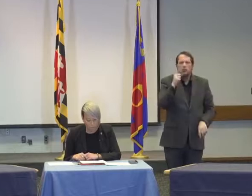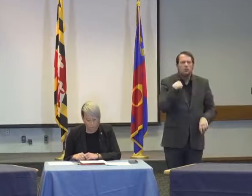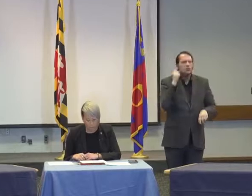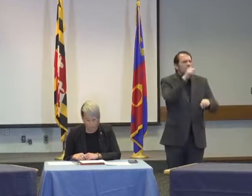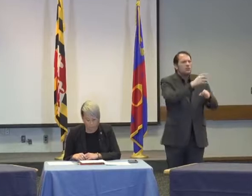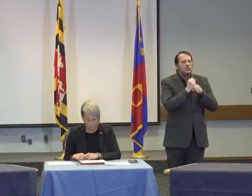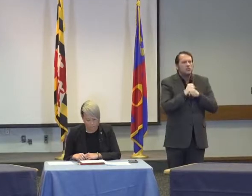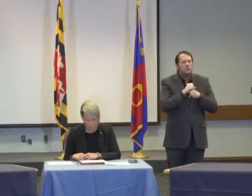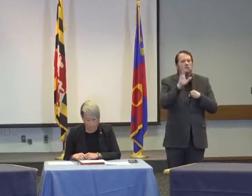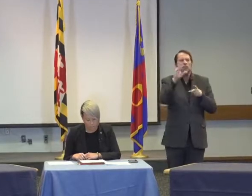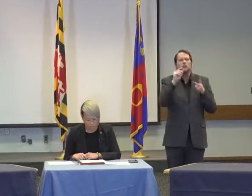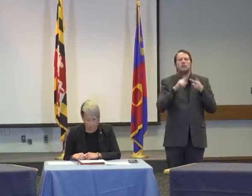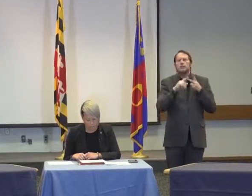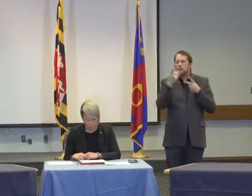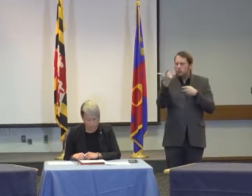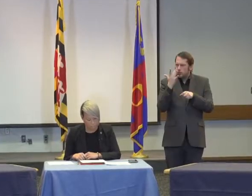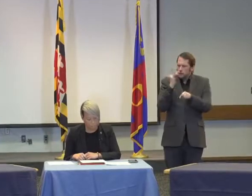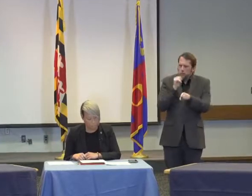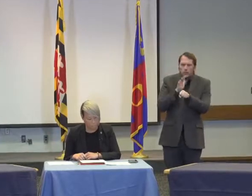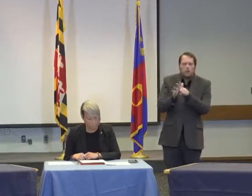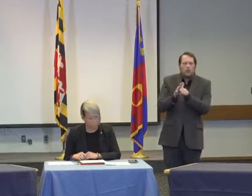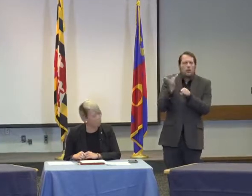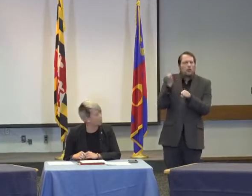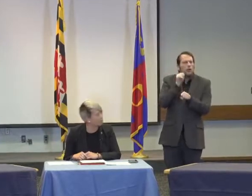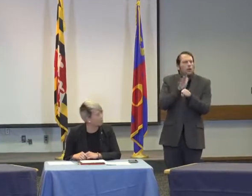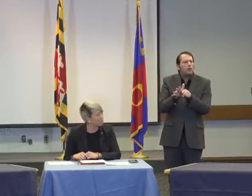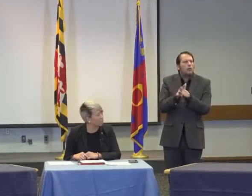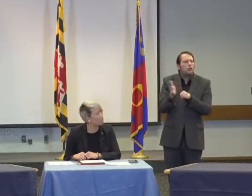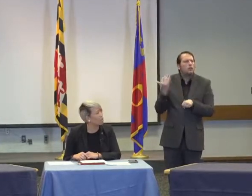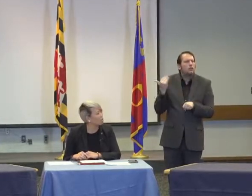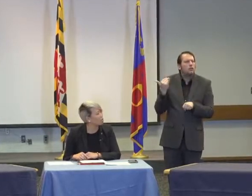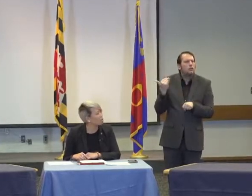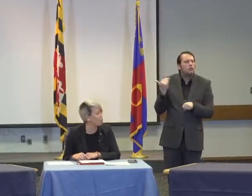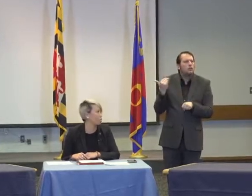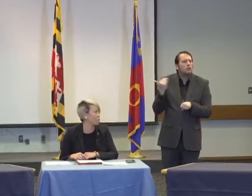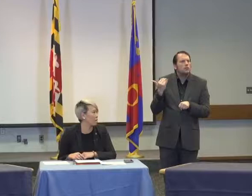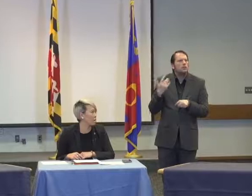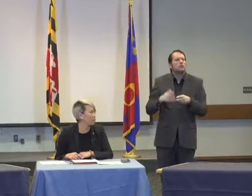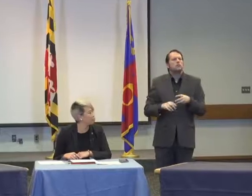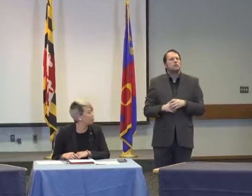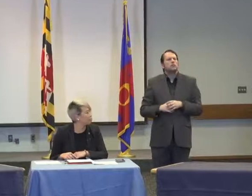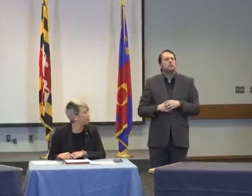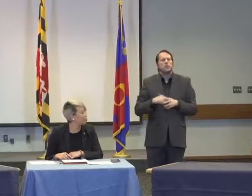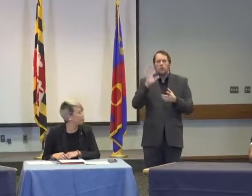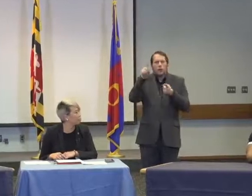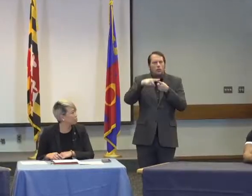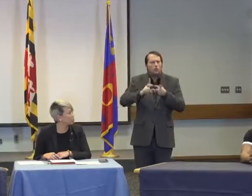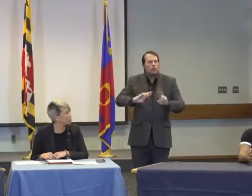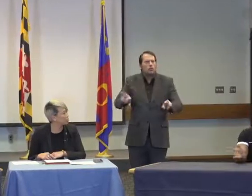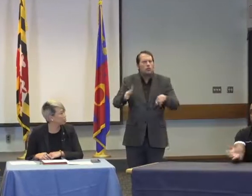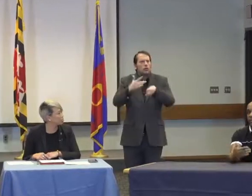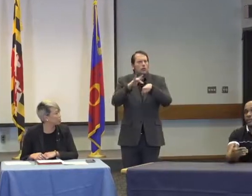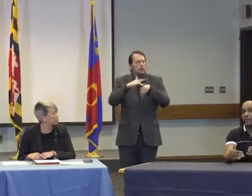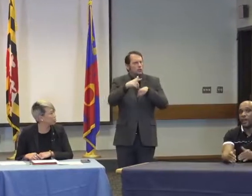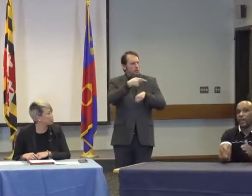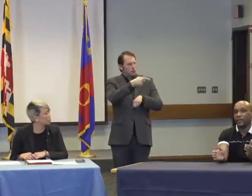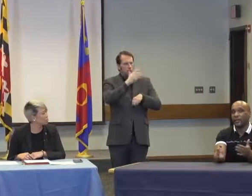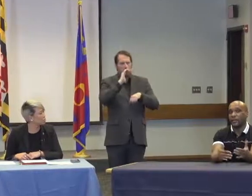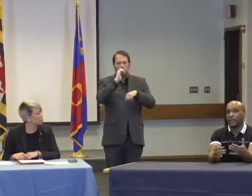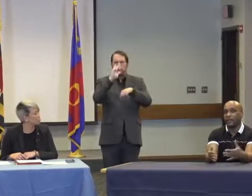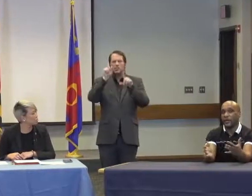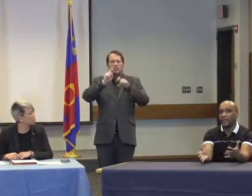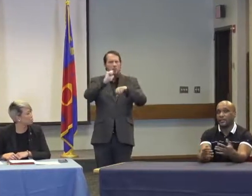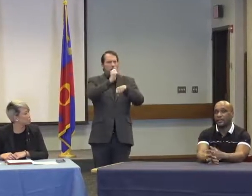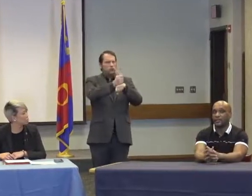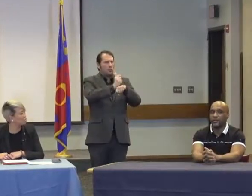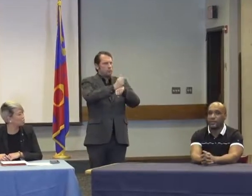there be more testing facilities be opening in the county like there are in Prince George's County? Sure. So take a step back and